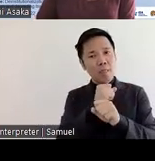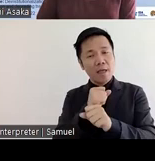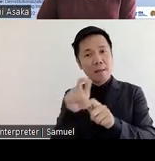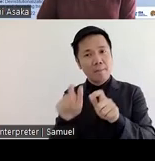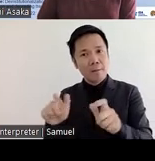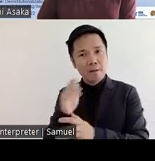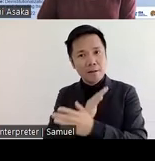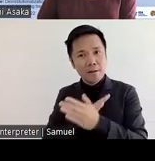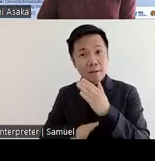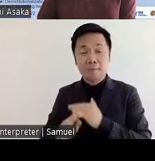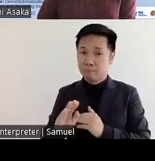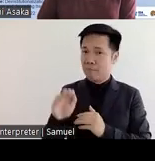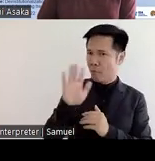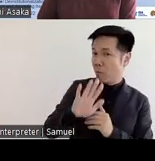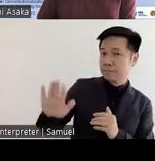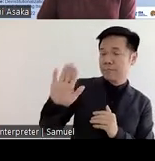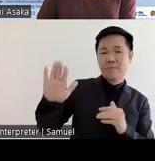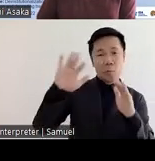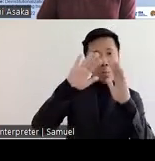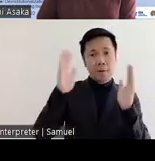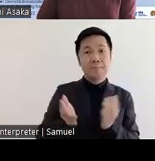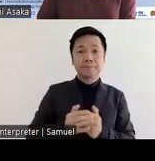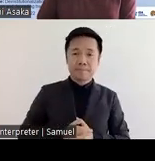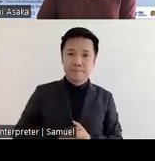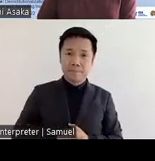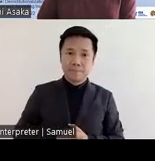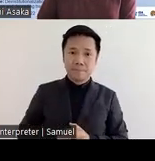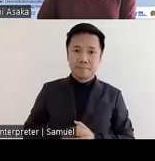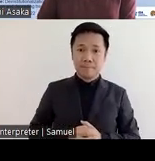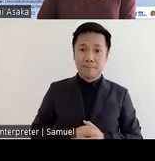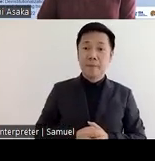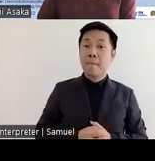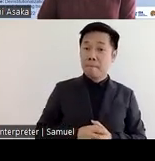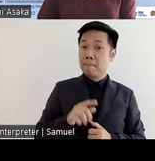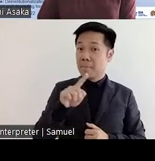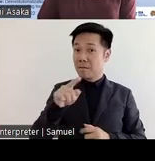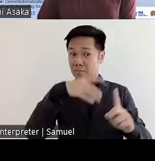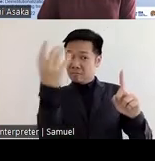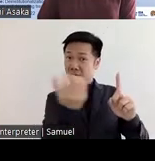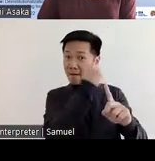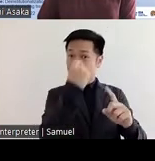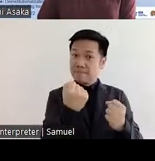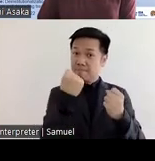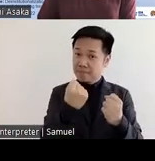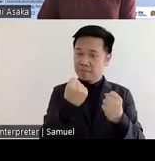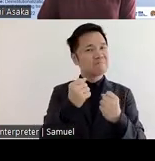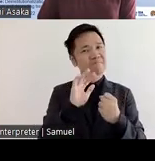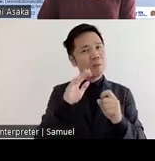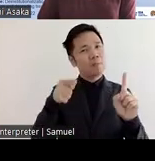disabilities across the world. However, we still have a long way to go in achieving a world where